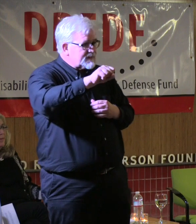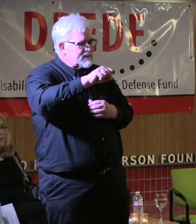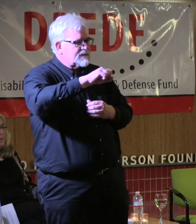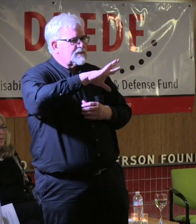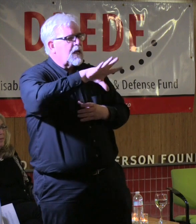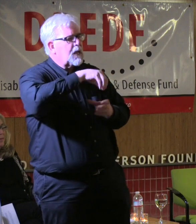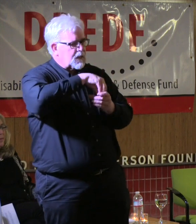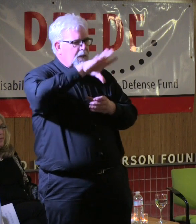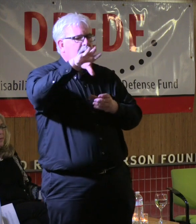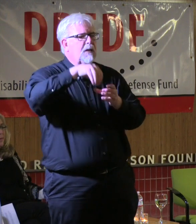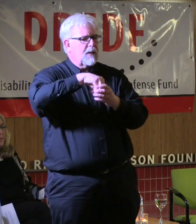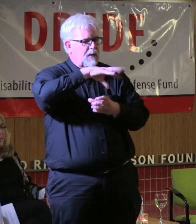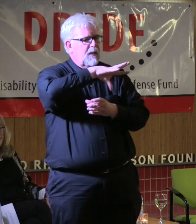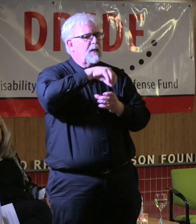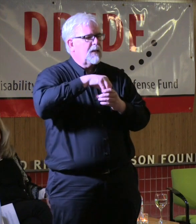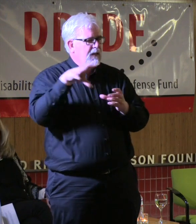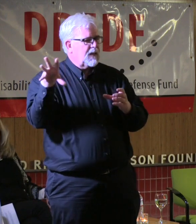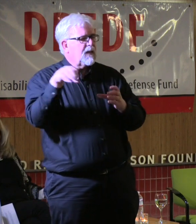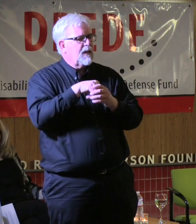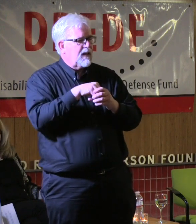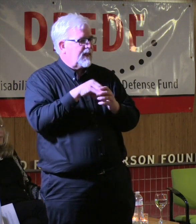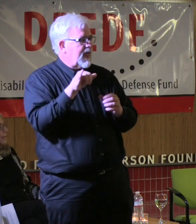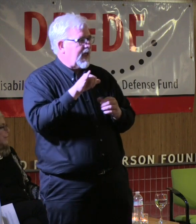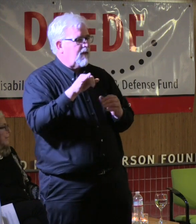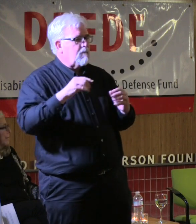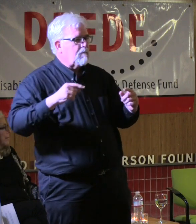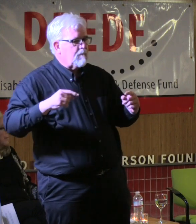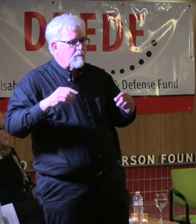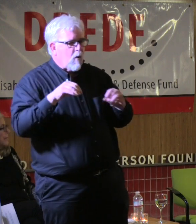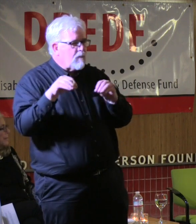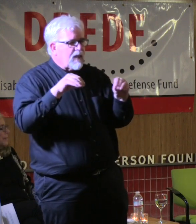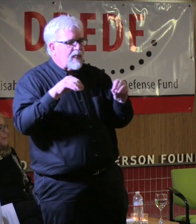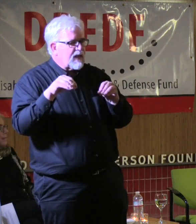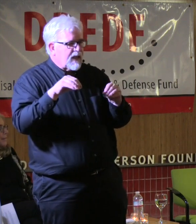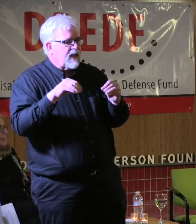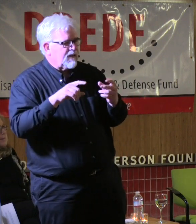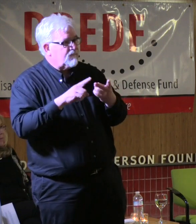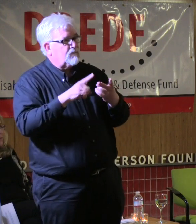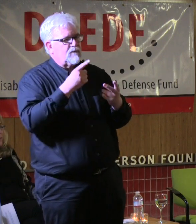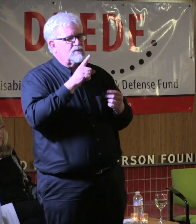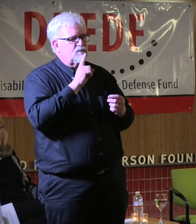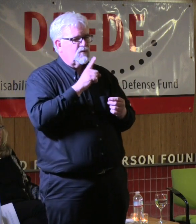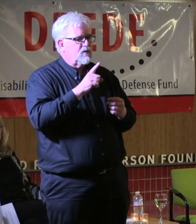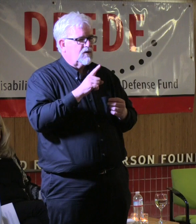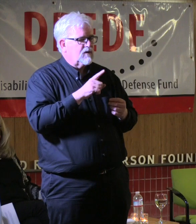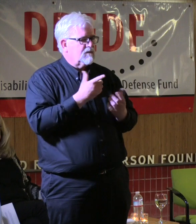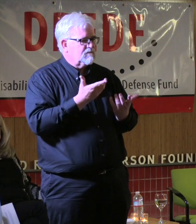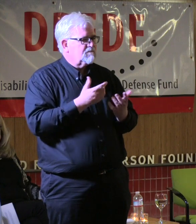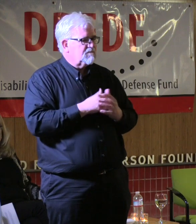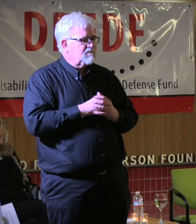encompasses things like mobility, certainly education,